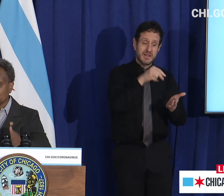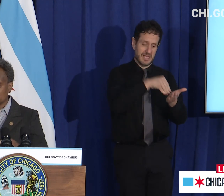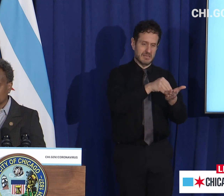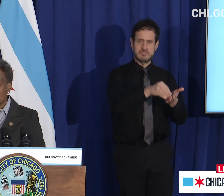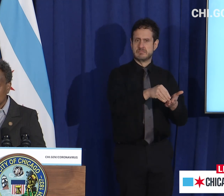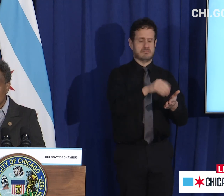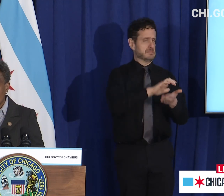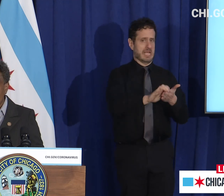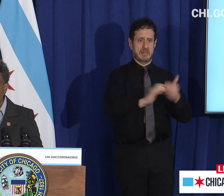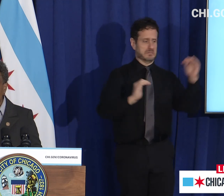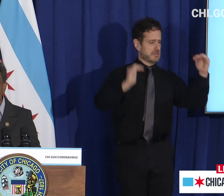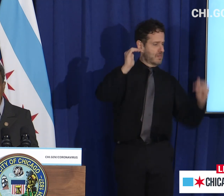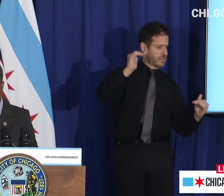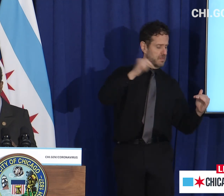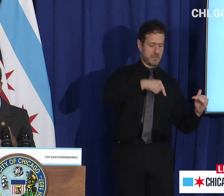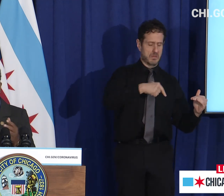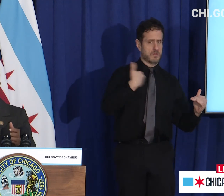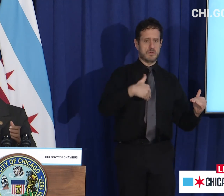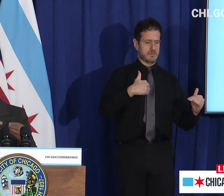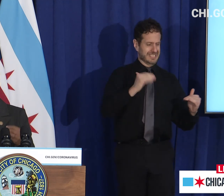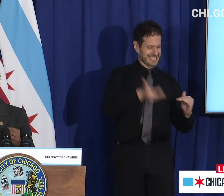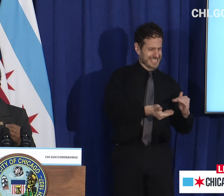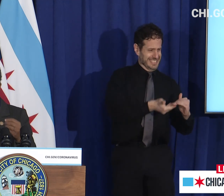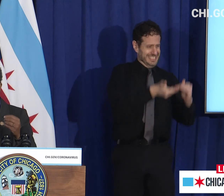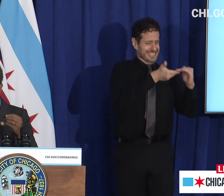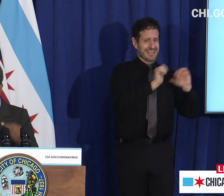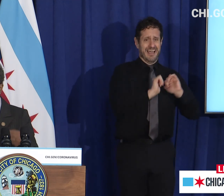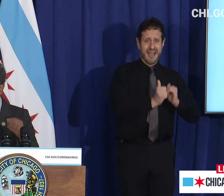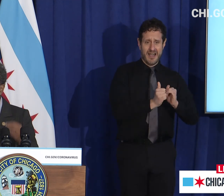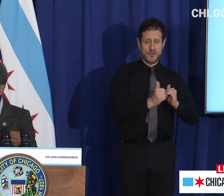number of different options. We always look